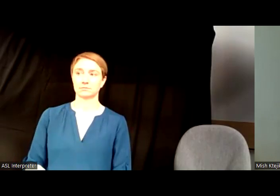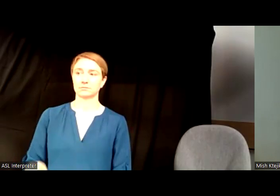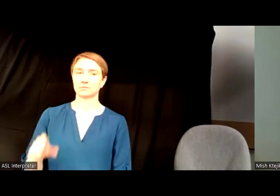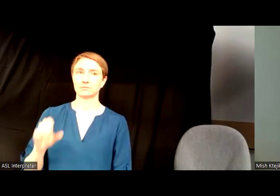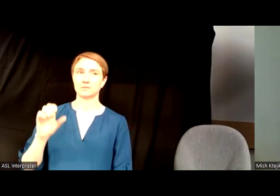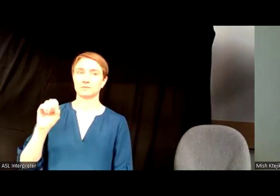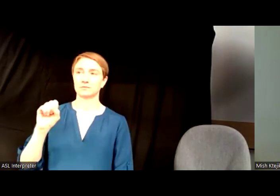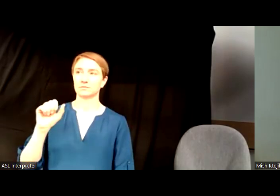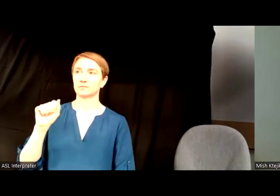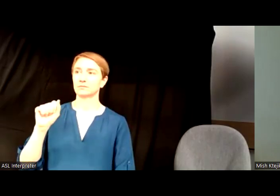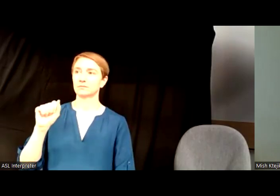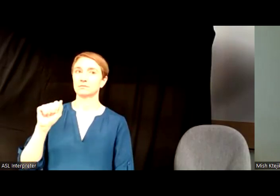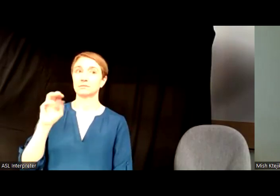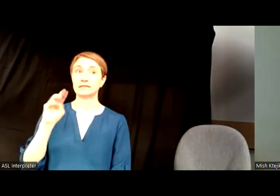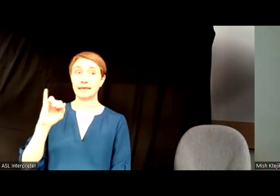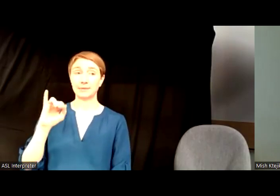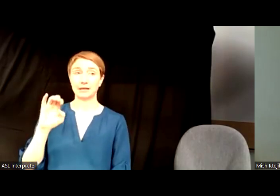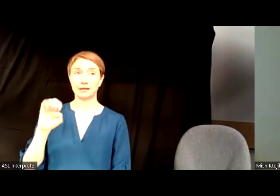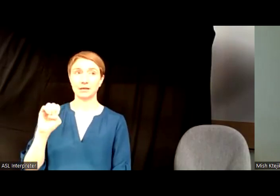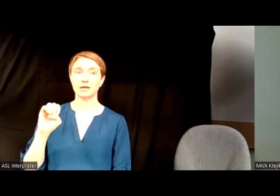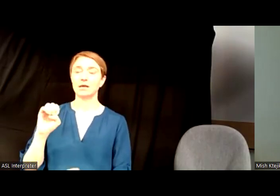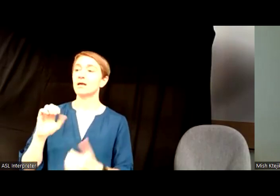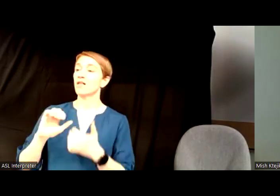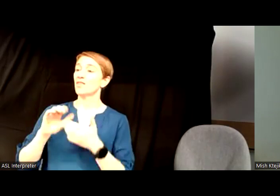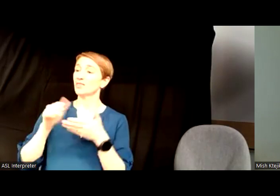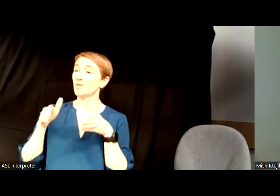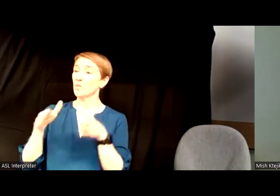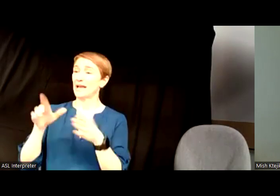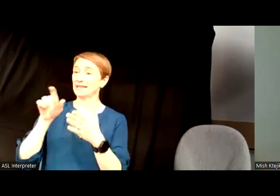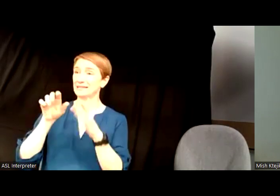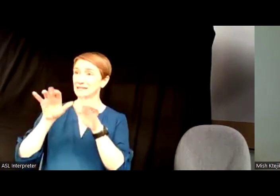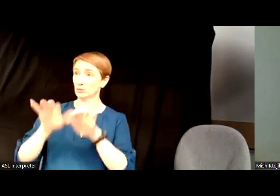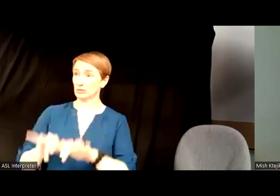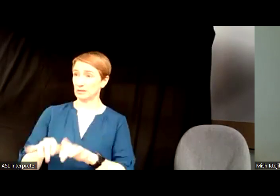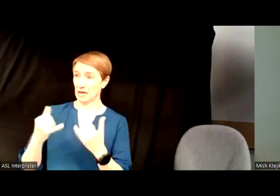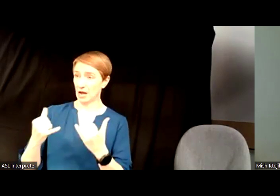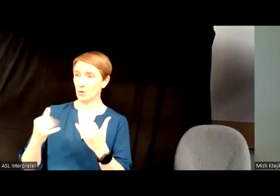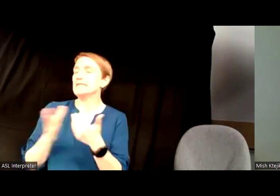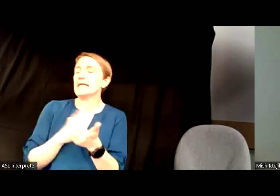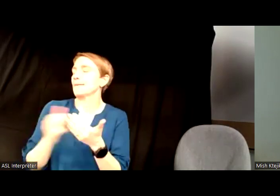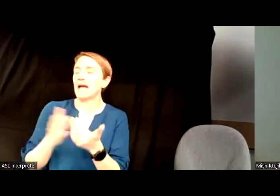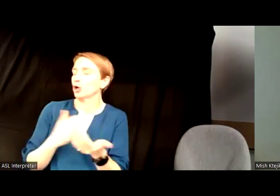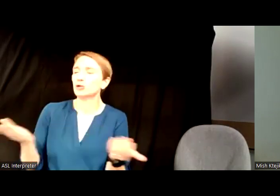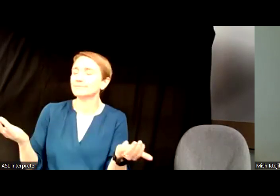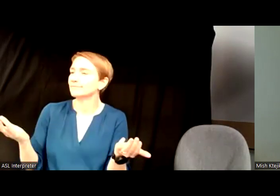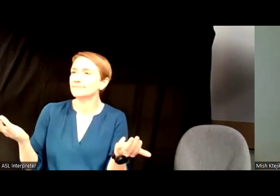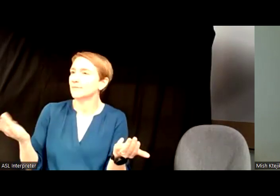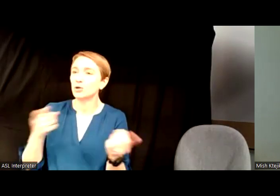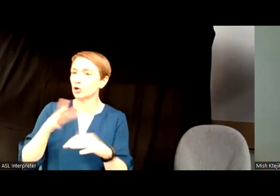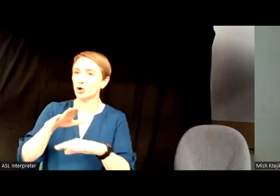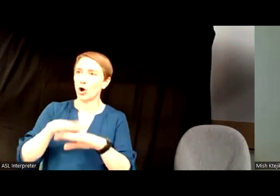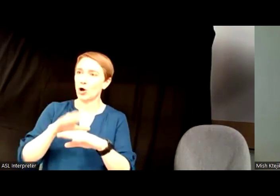Sammy, this is Jack. Sammy, go ahead. The way it's written now is it wouldn't matter. You could do